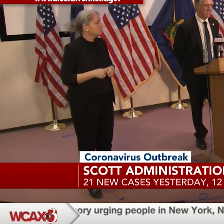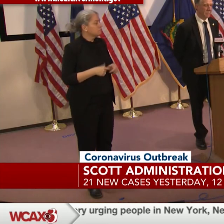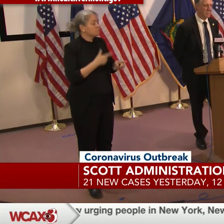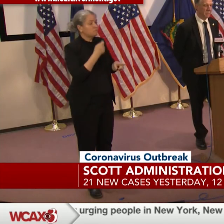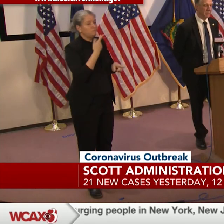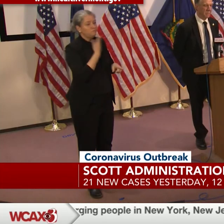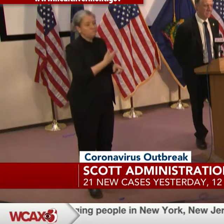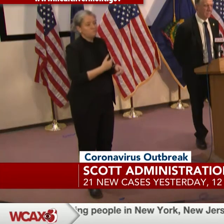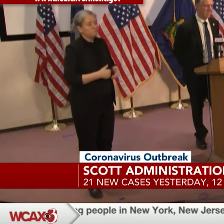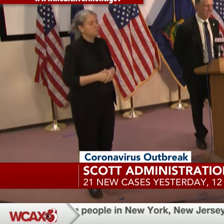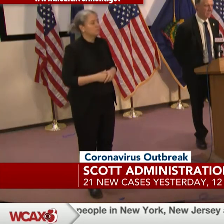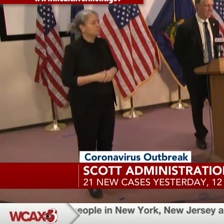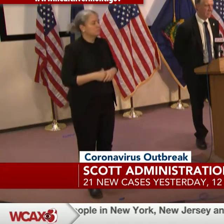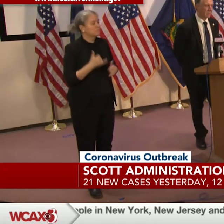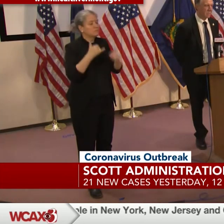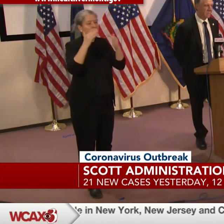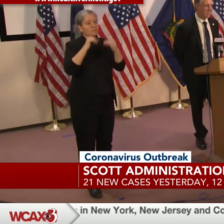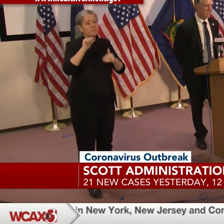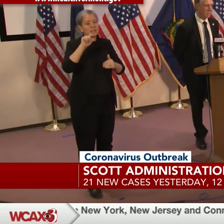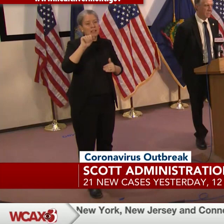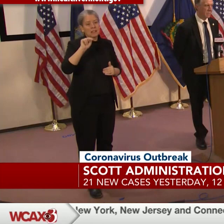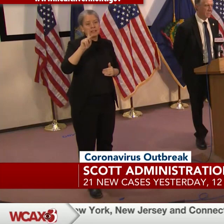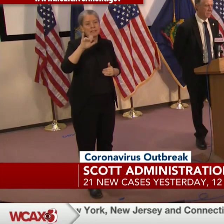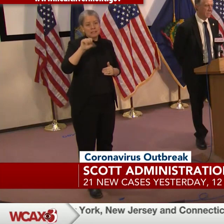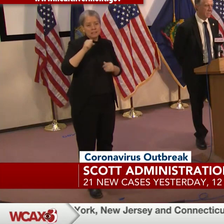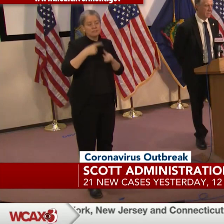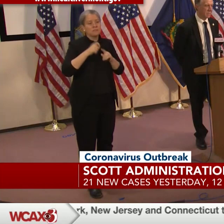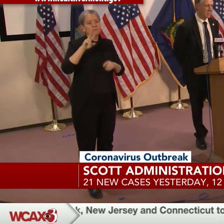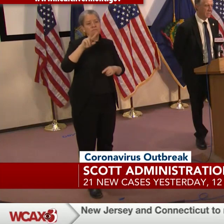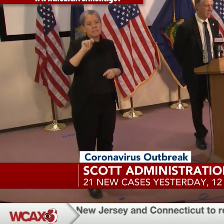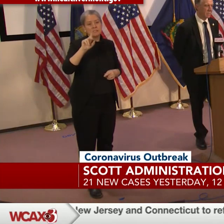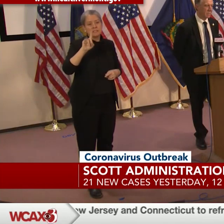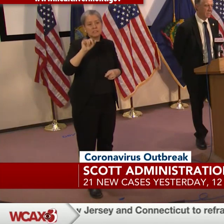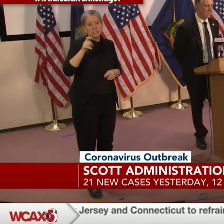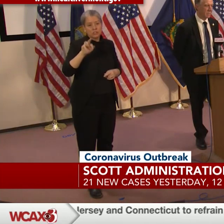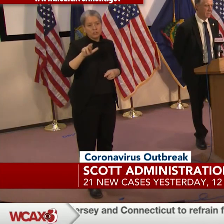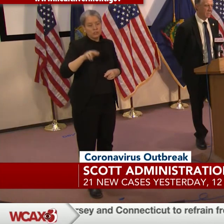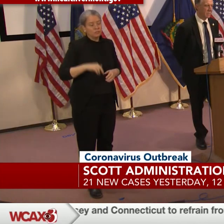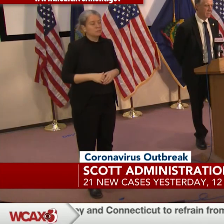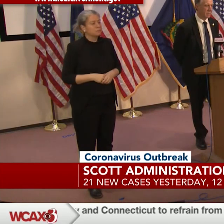Thank you. All right, Alan Keyes, BT Digger.